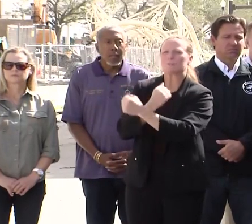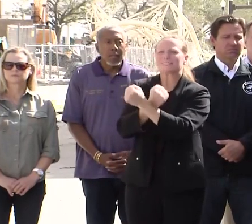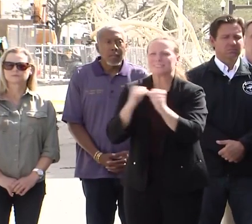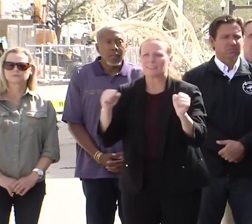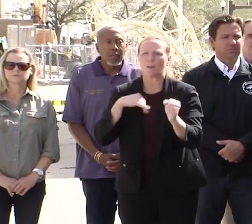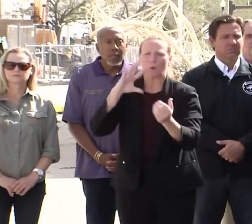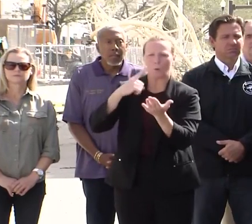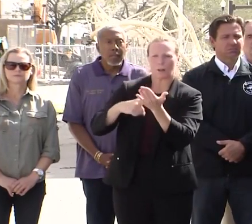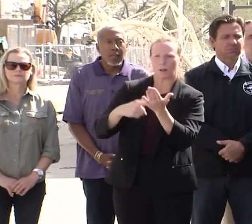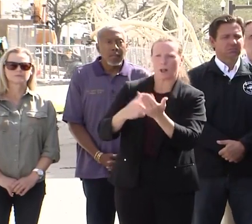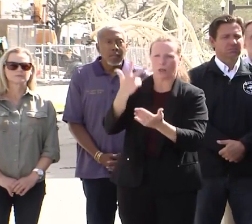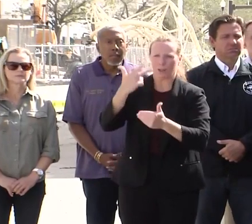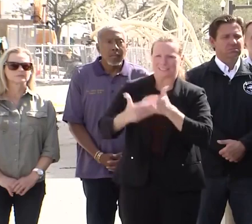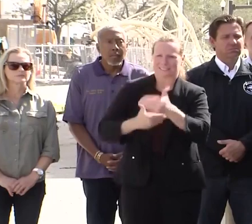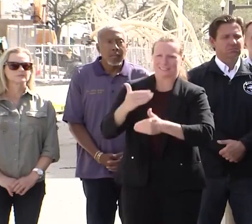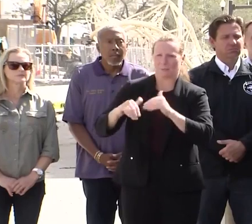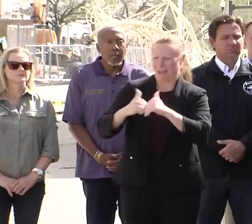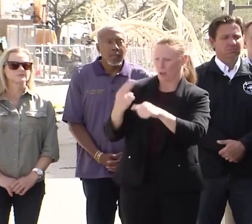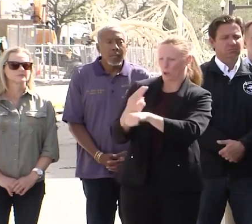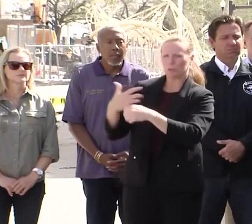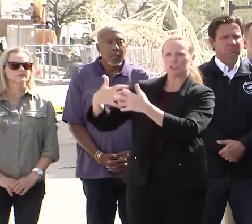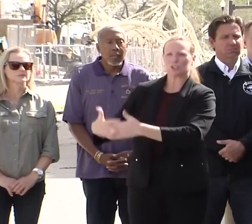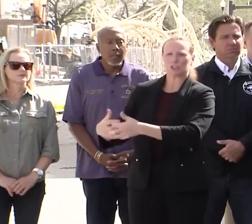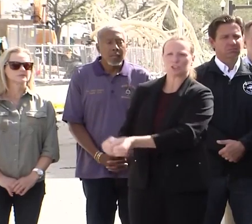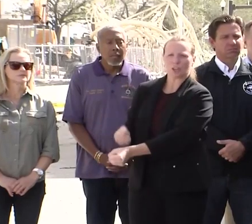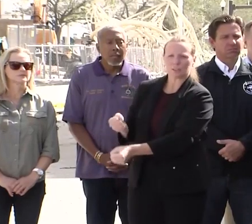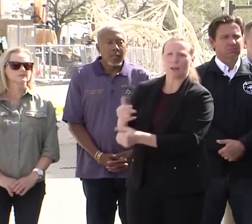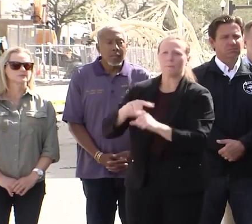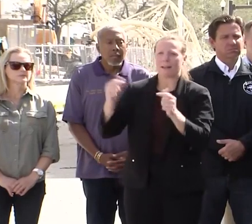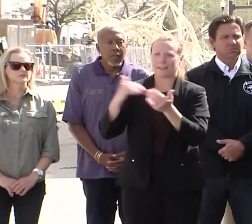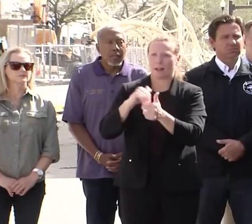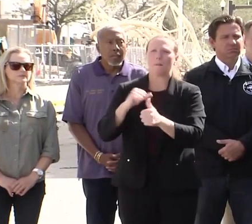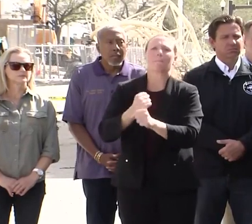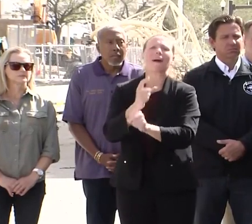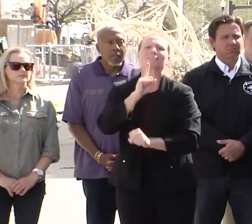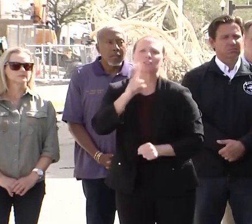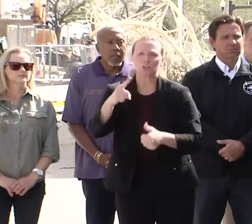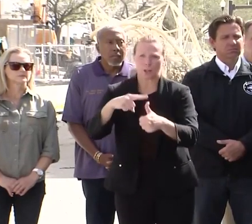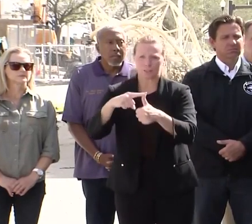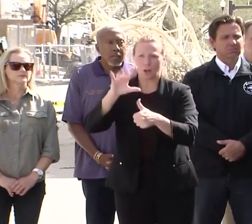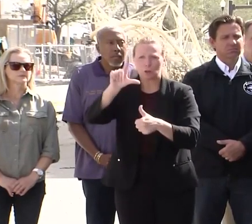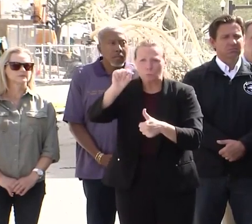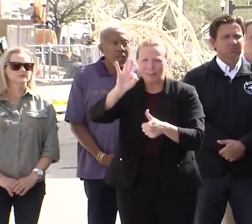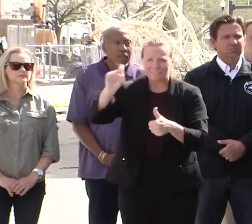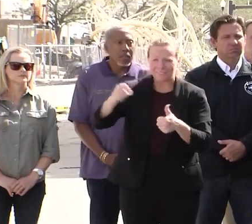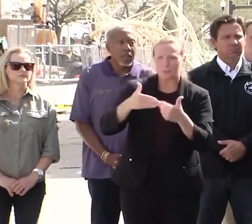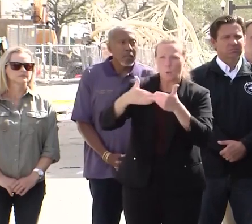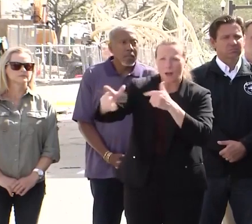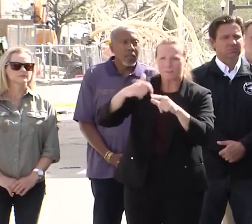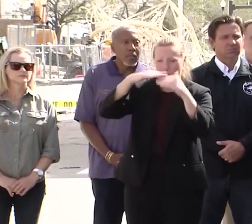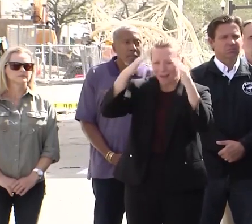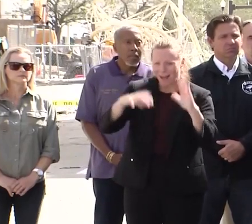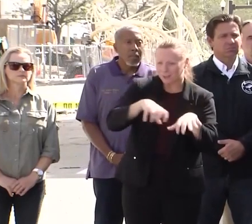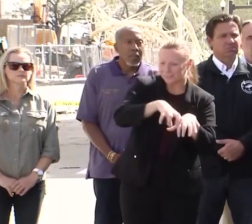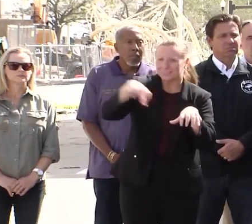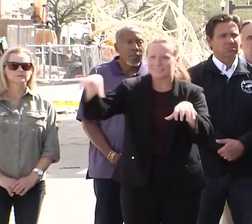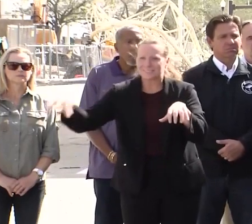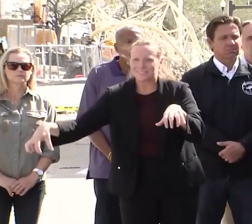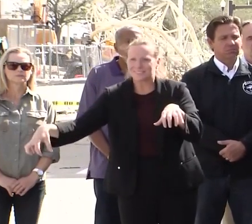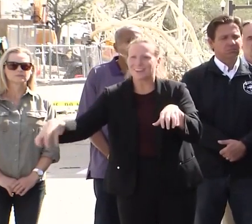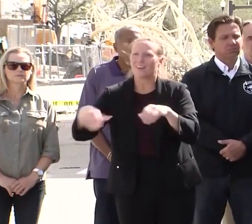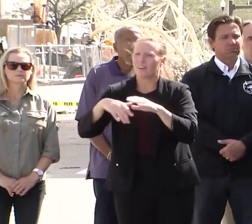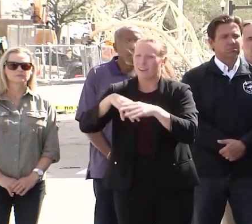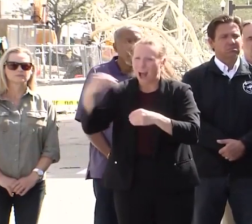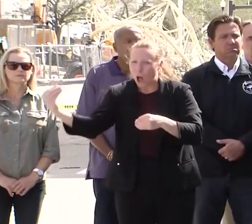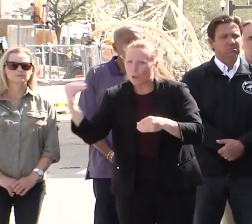the 3 steps of using a generator safely again. Make sure it's 20 feet away from any open door of your residence, whether that's your